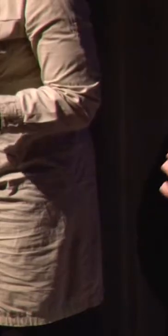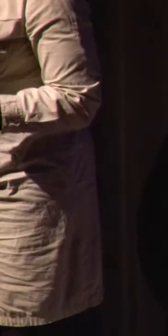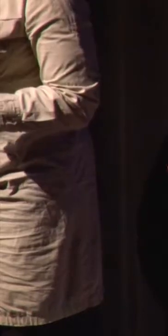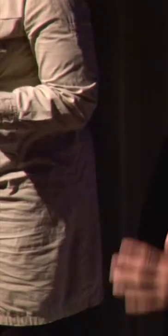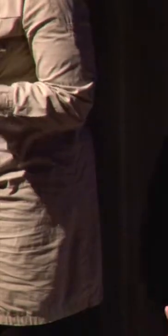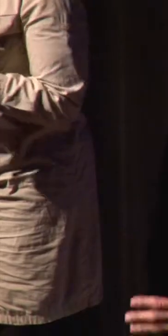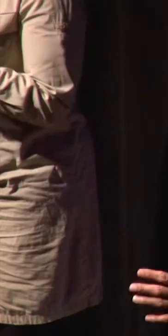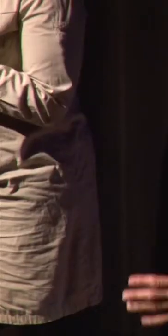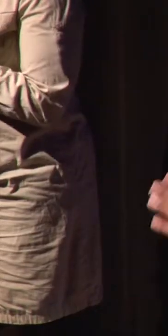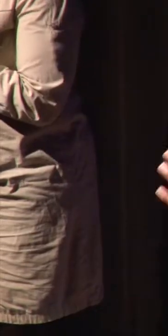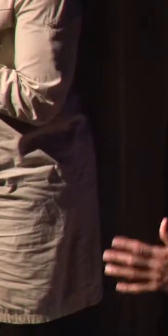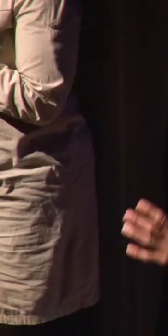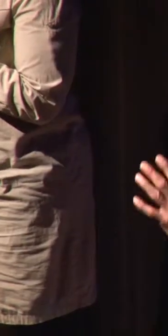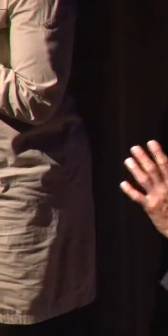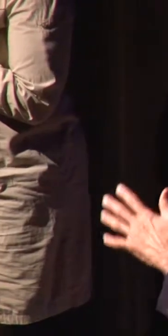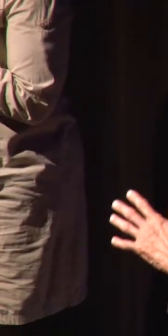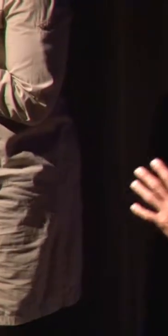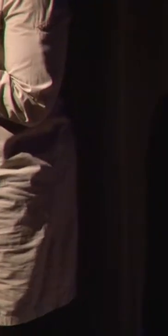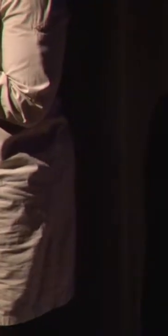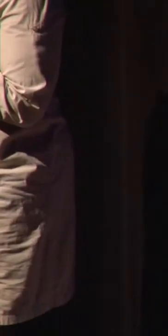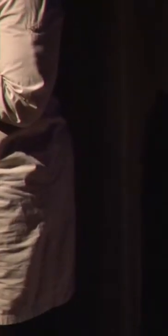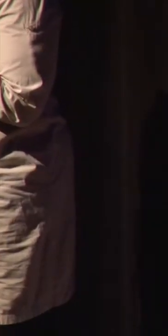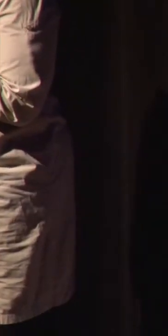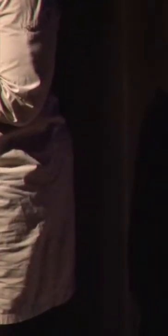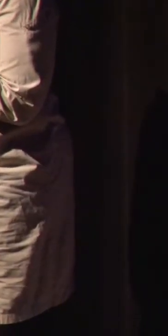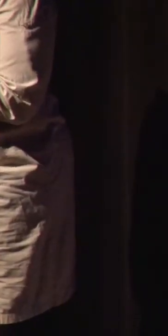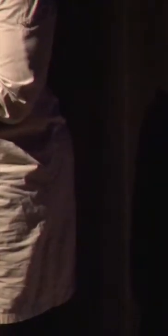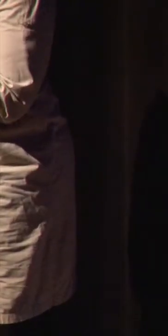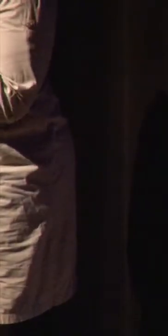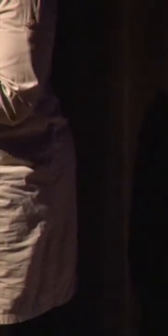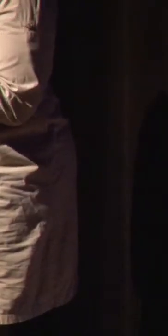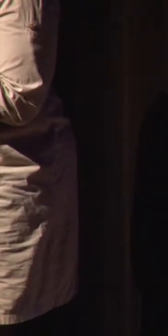This world is divided in two parts.